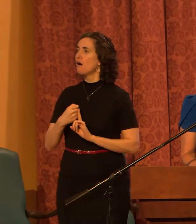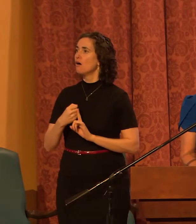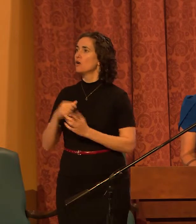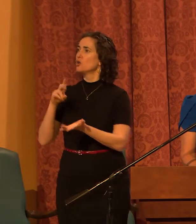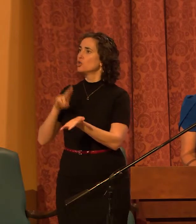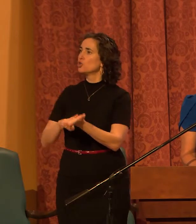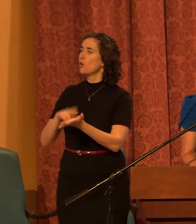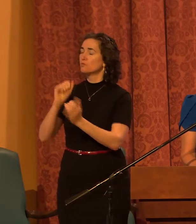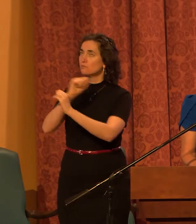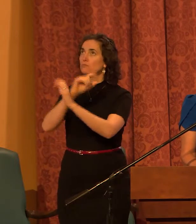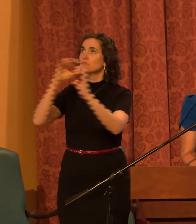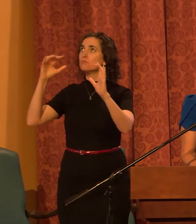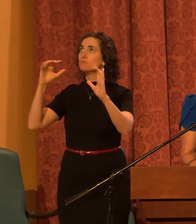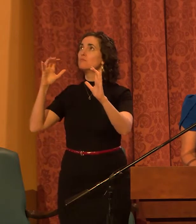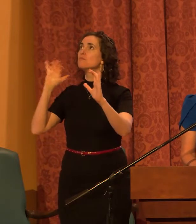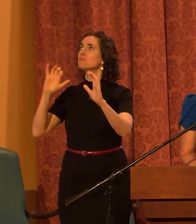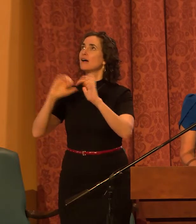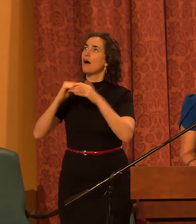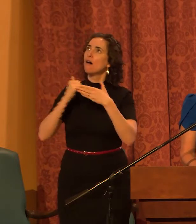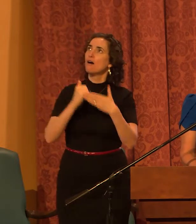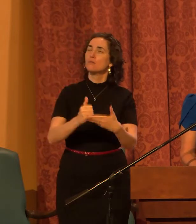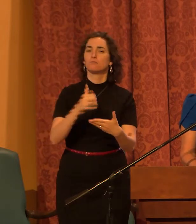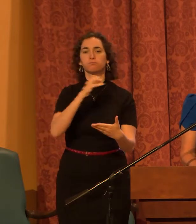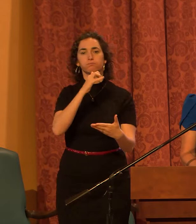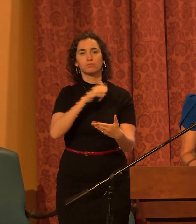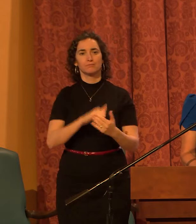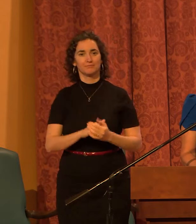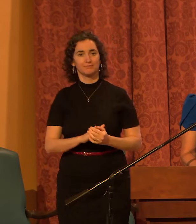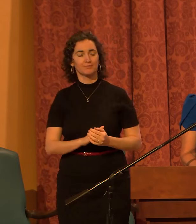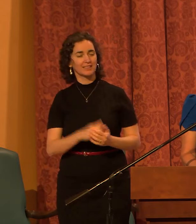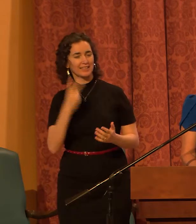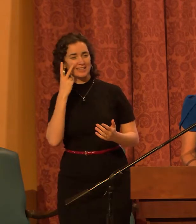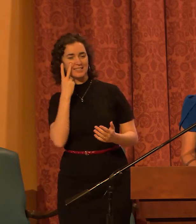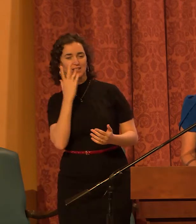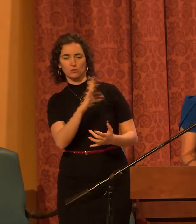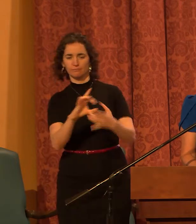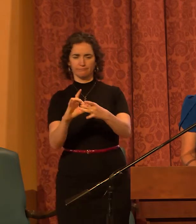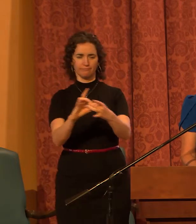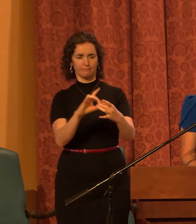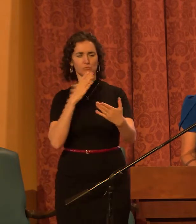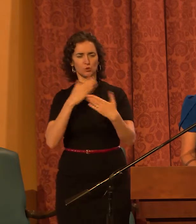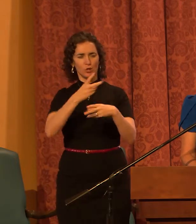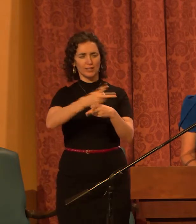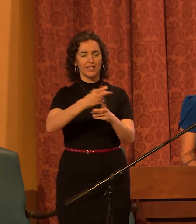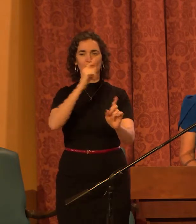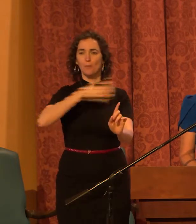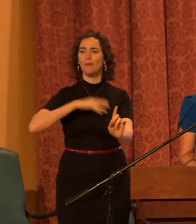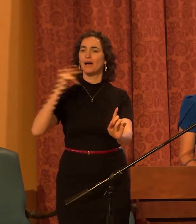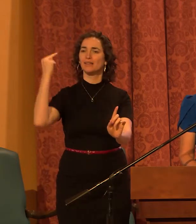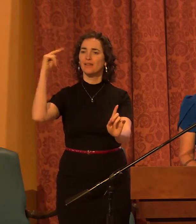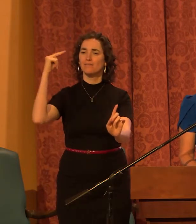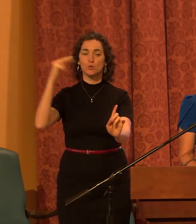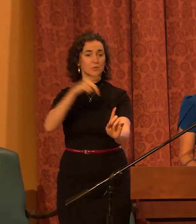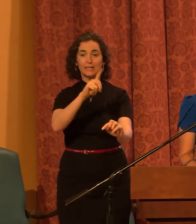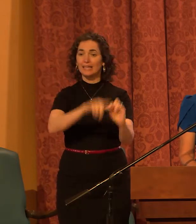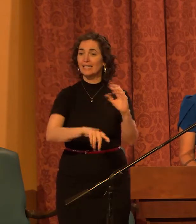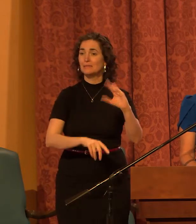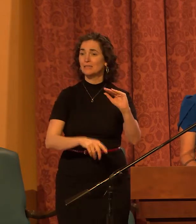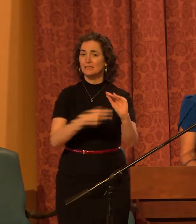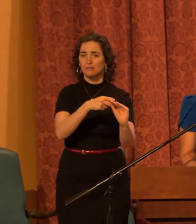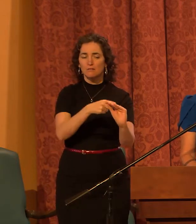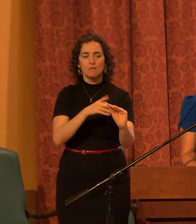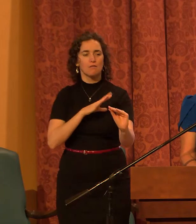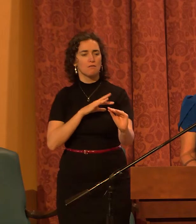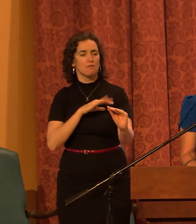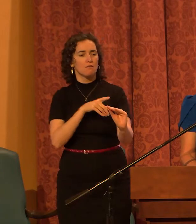what nursing could be for someone like Braden. In witnessing this amazing type of care for my nephew who cannot speak, it gave our family such